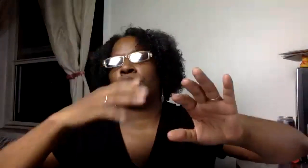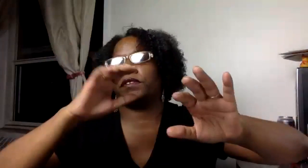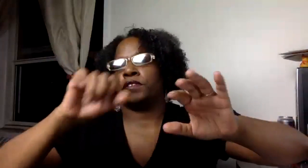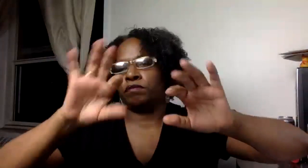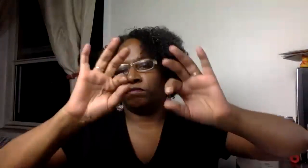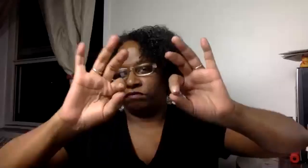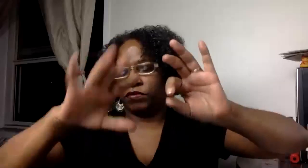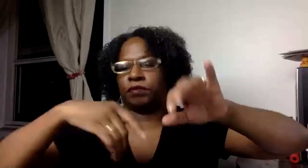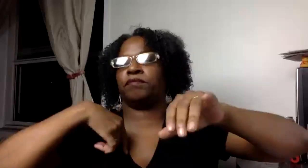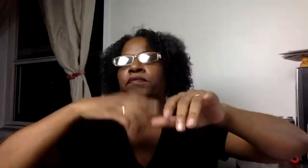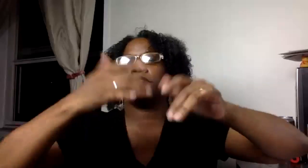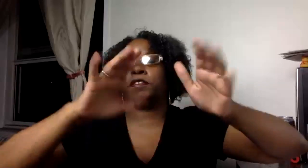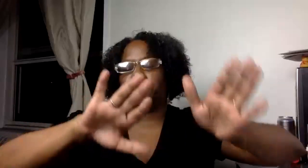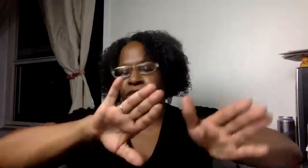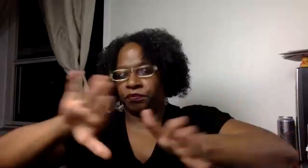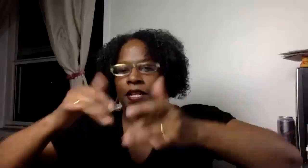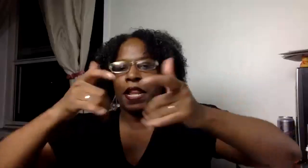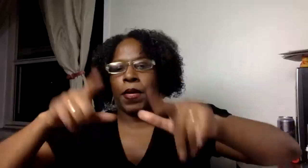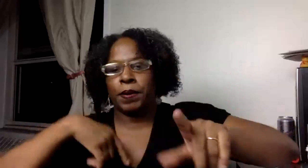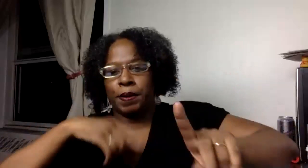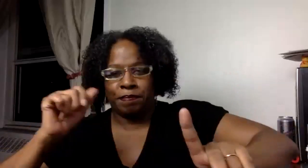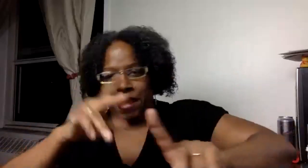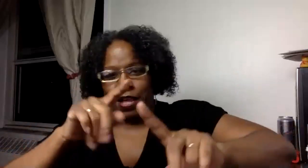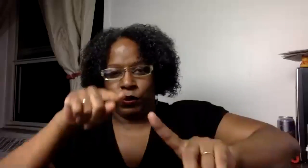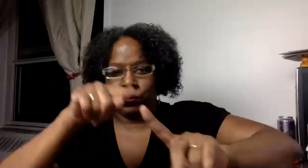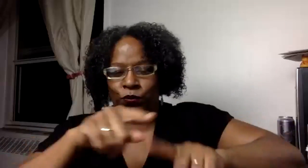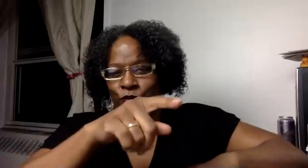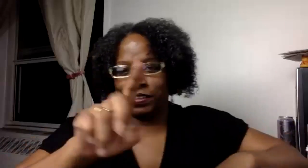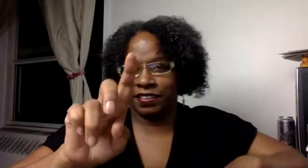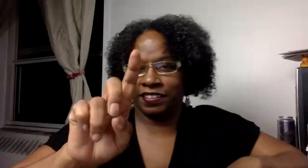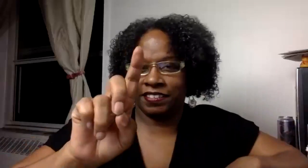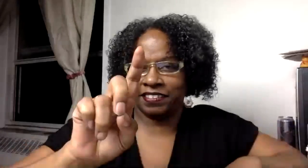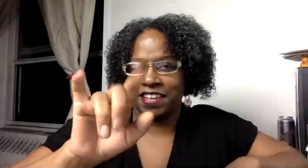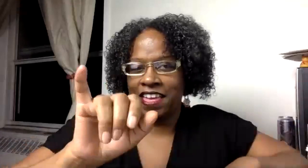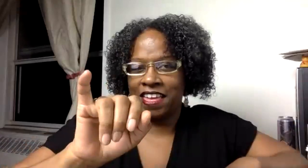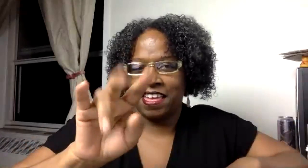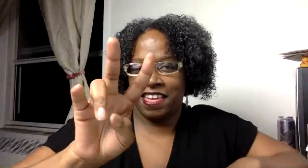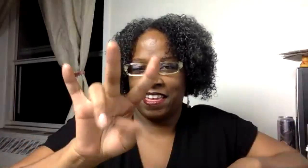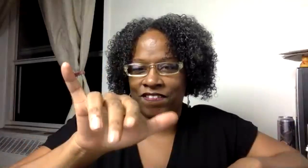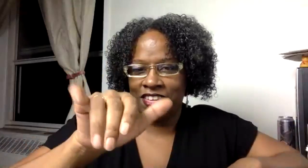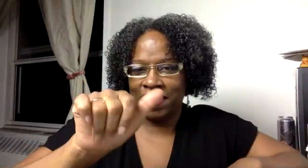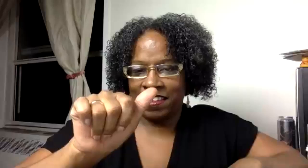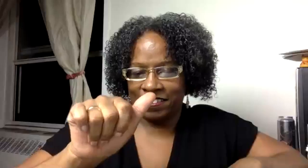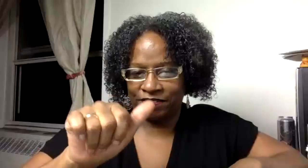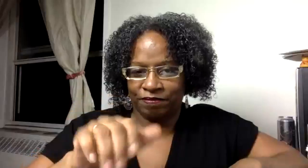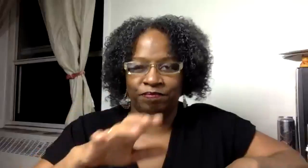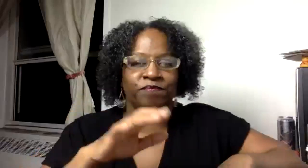John Cunniff. Computer audio muted. Video off. Karen. Computer audio muted. Video